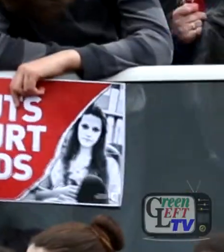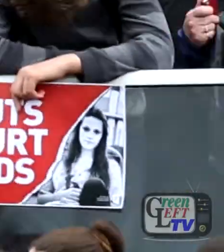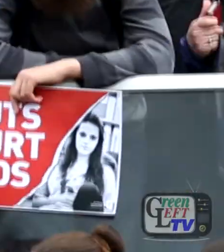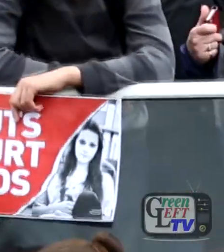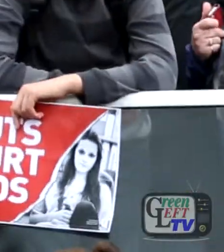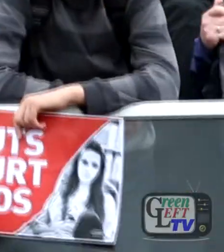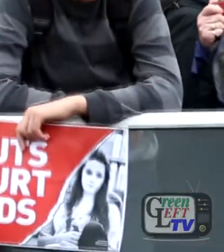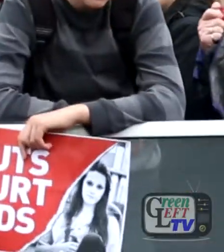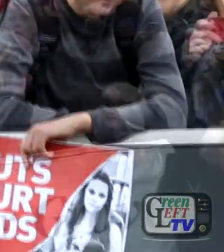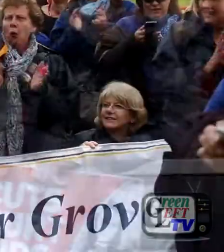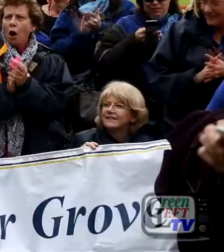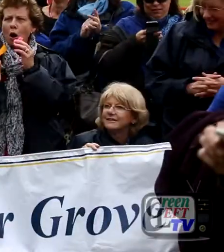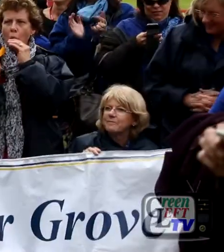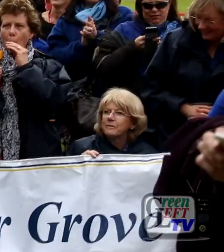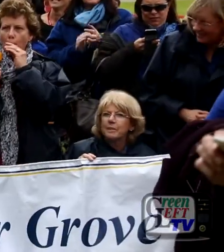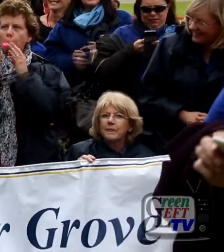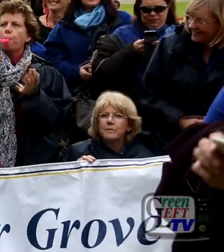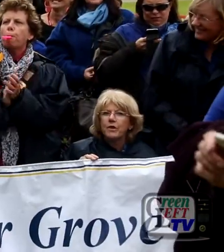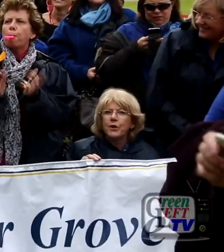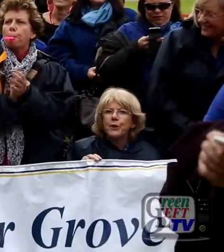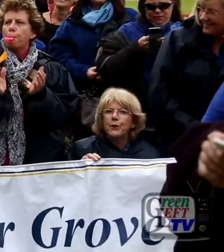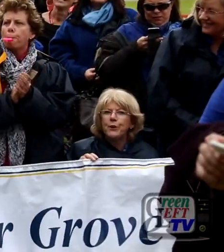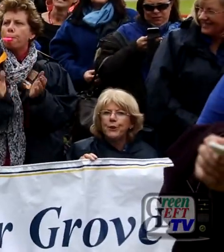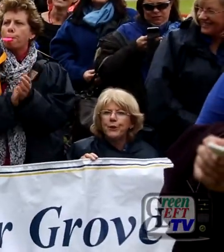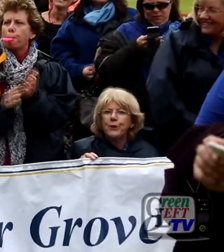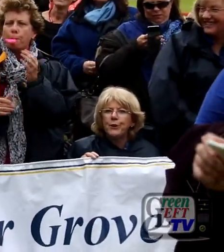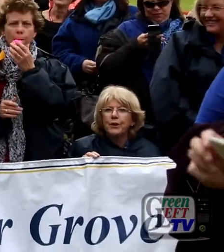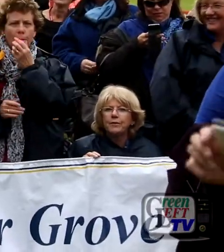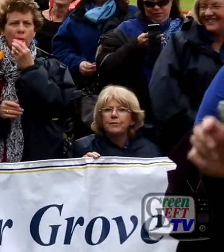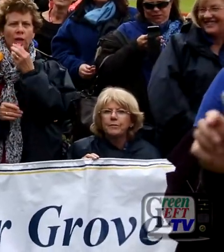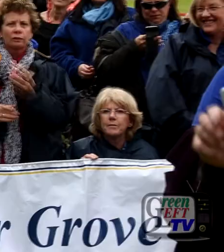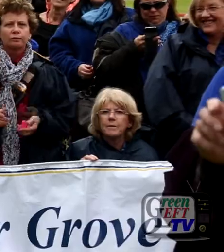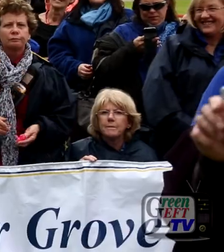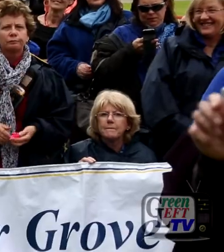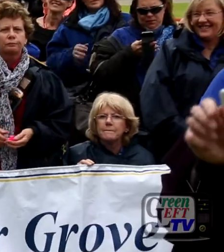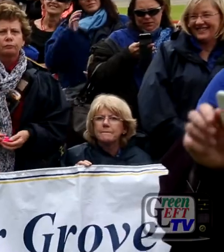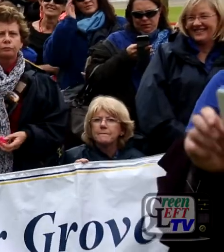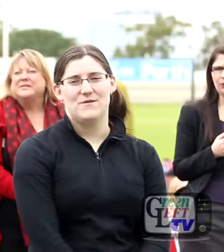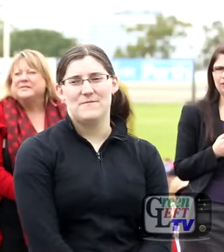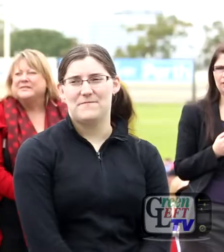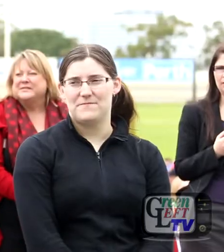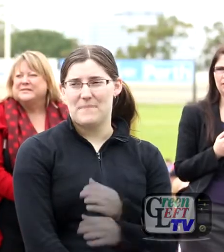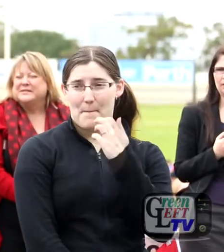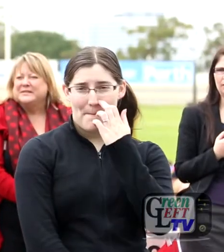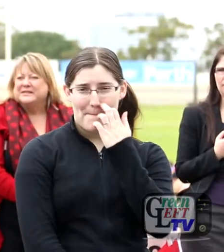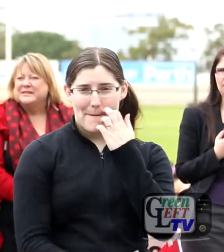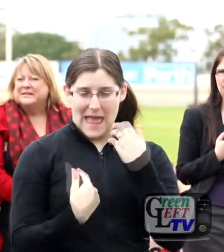continue to mobilise with protests and industrial action for a just outcome with no staffing cuts.